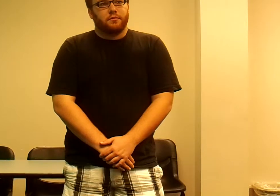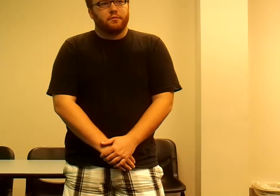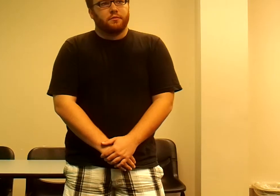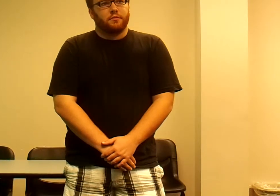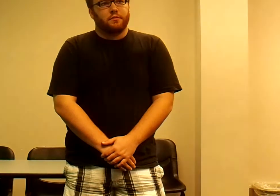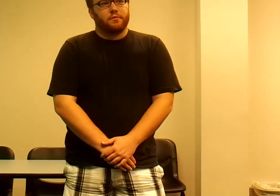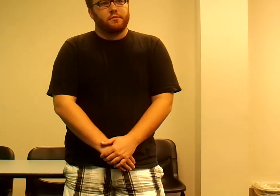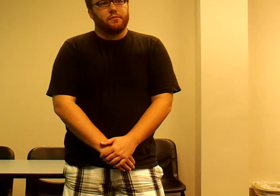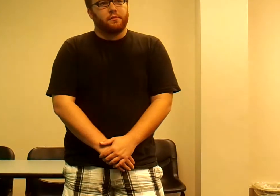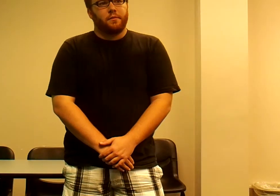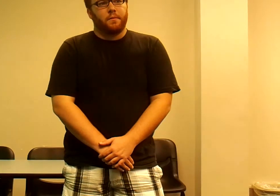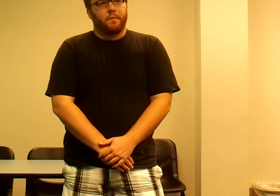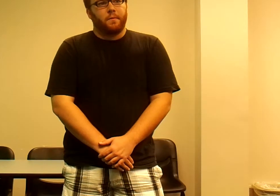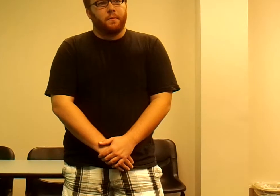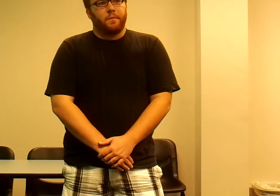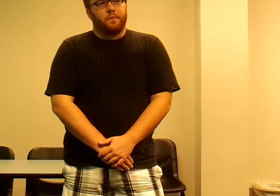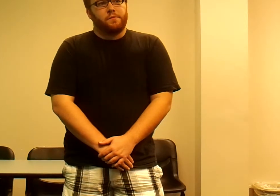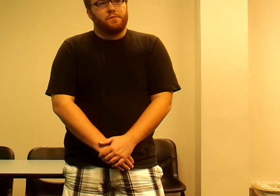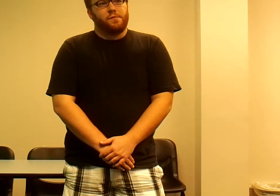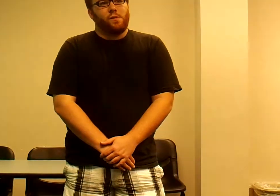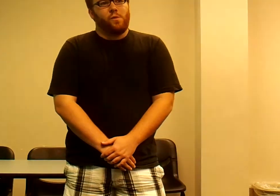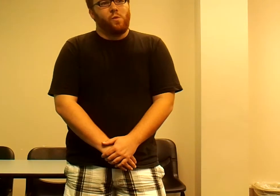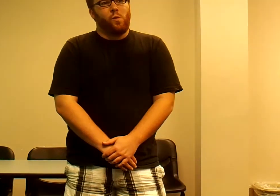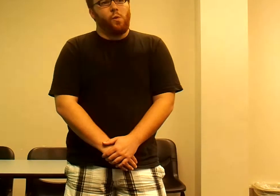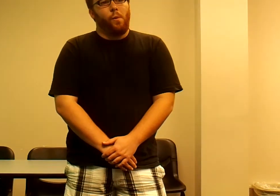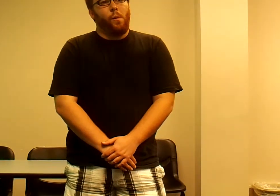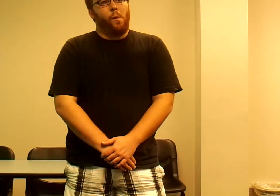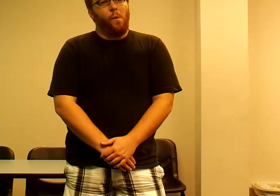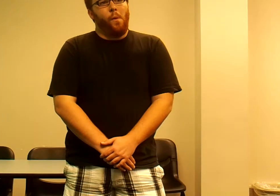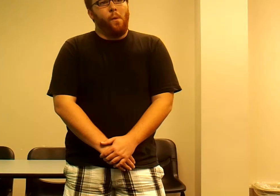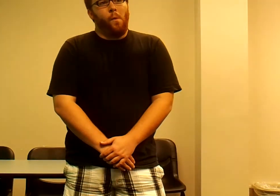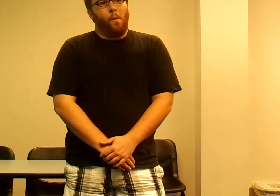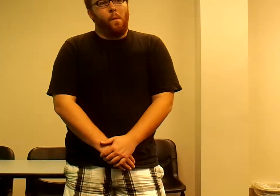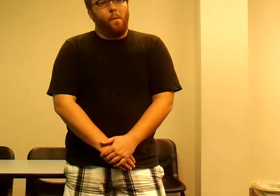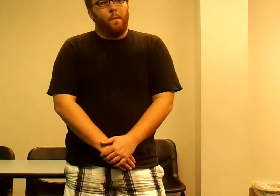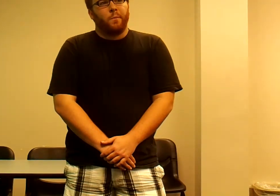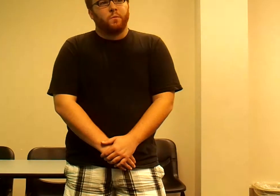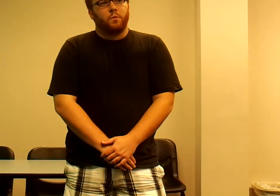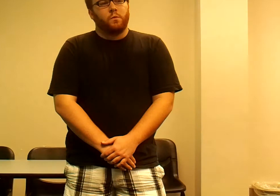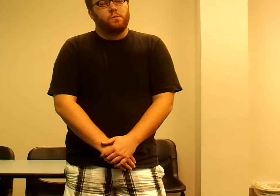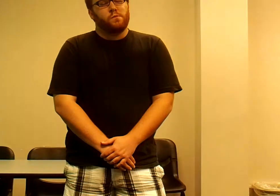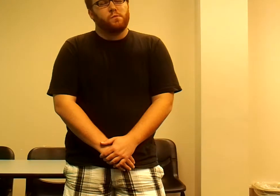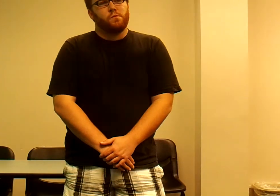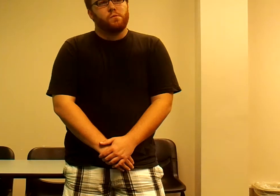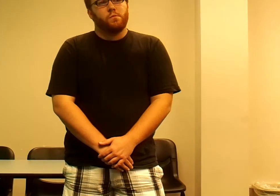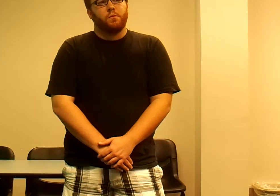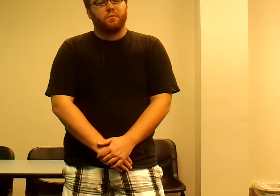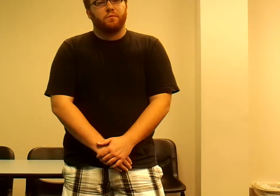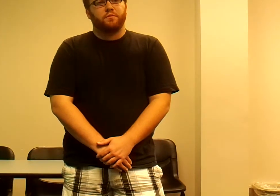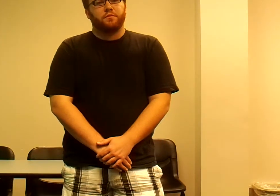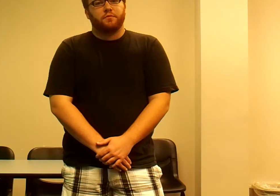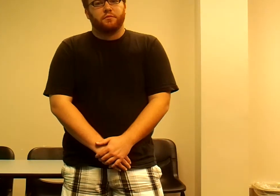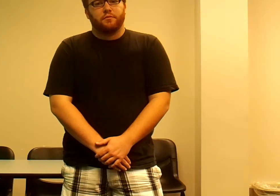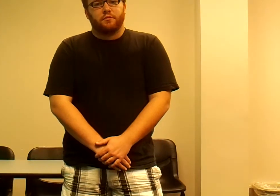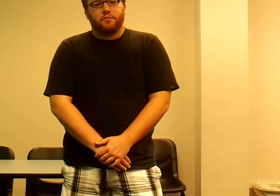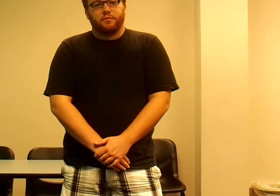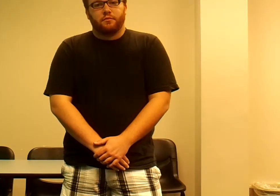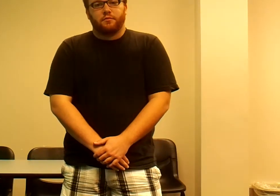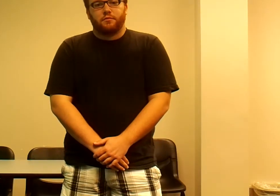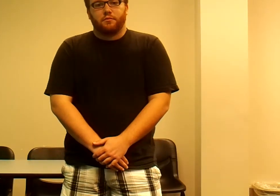your interpretation. You only need to interpret from English to sign. Imagine the video camera is the deaf